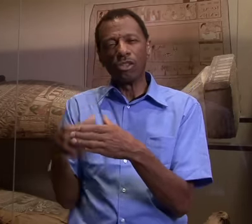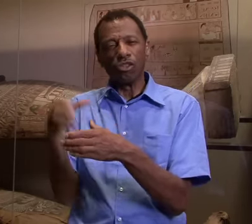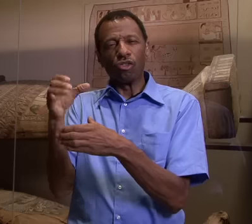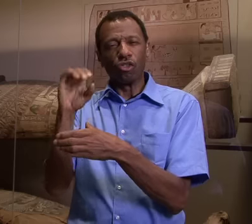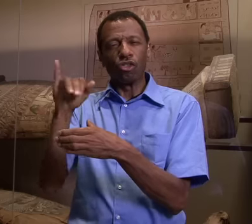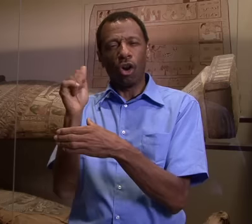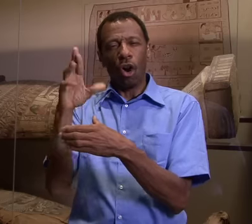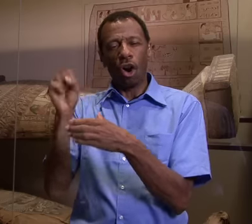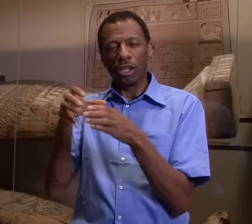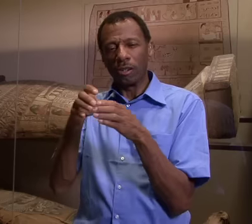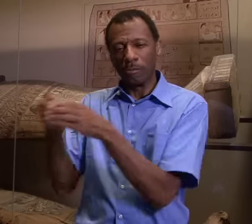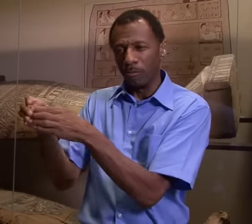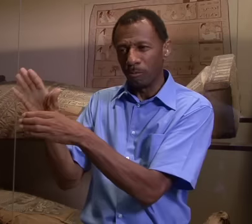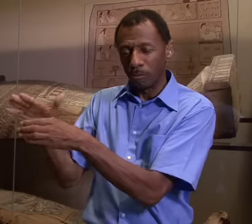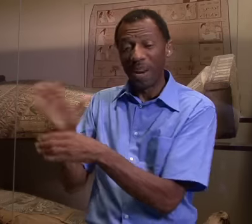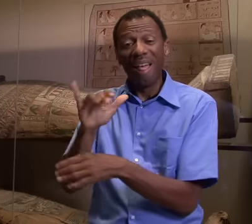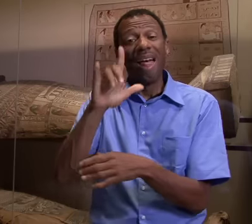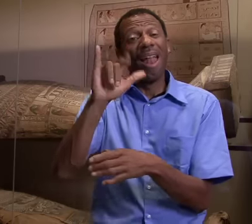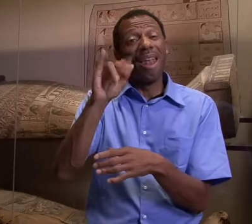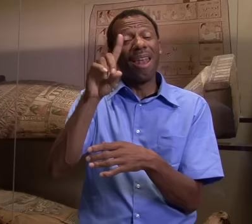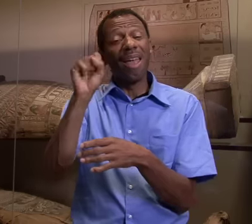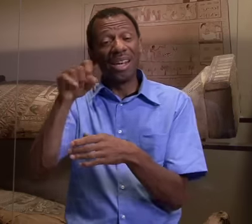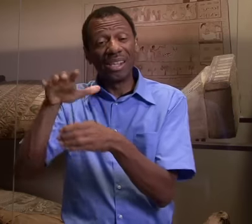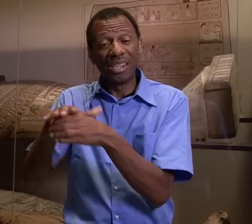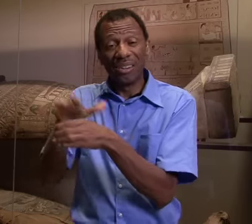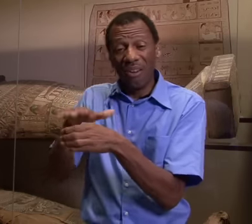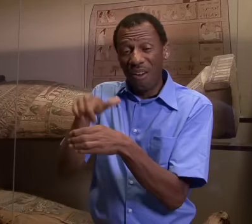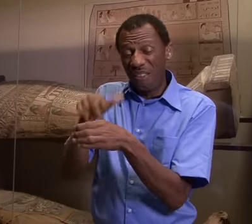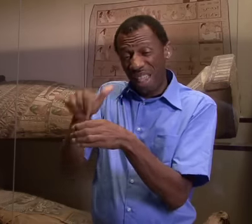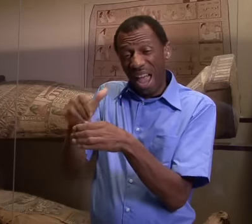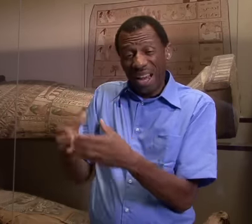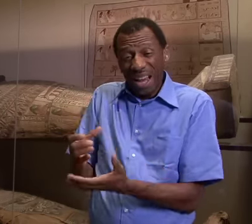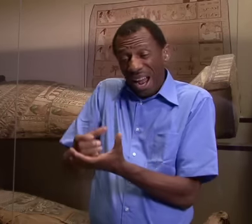were placed inside canopic jars.